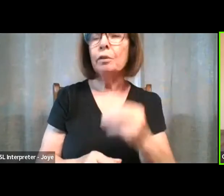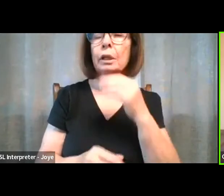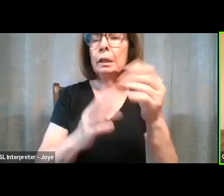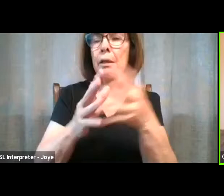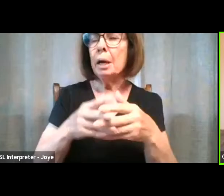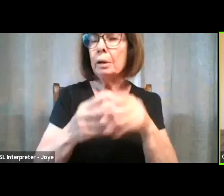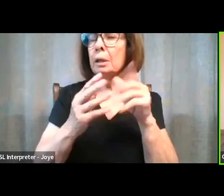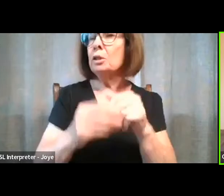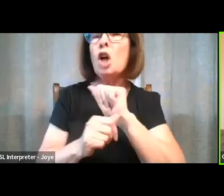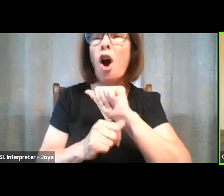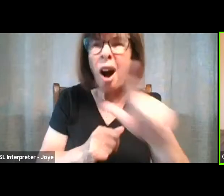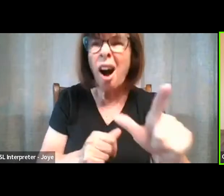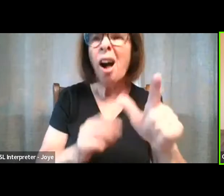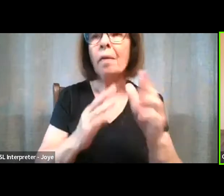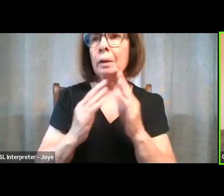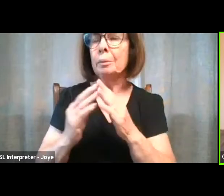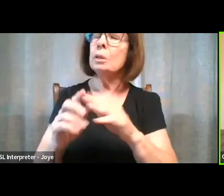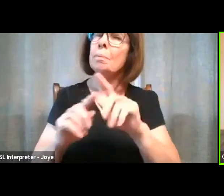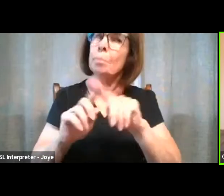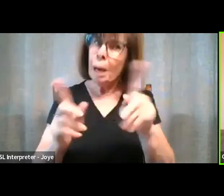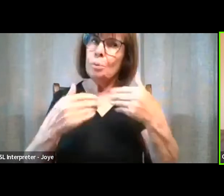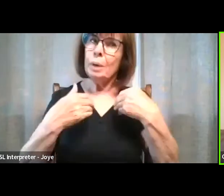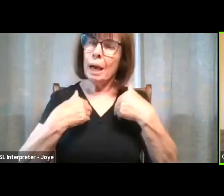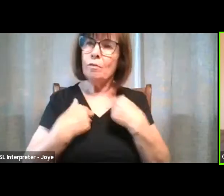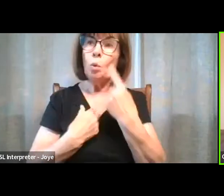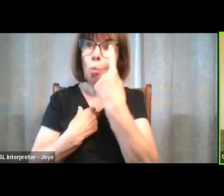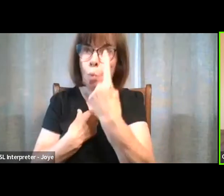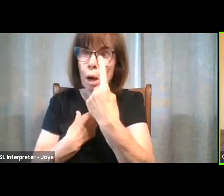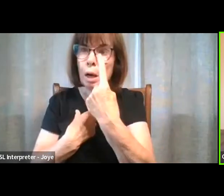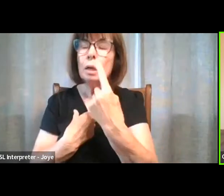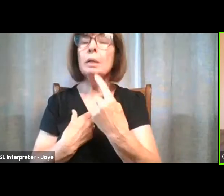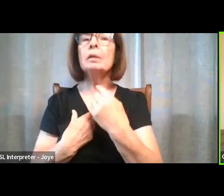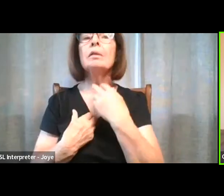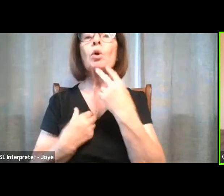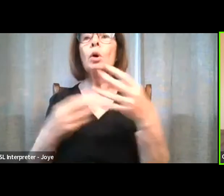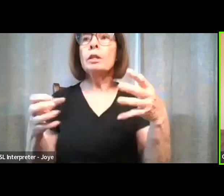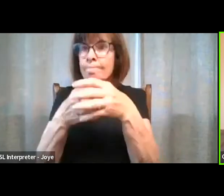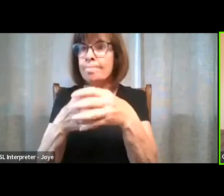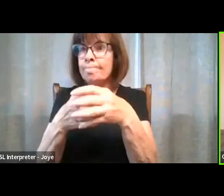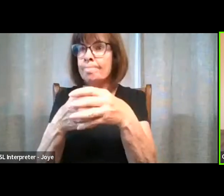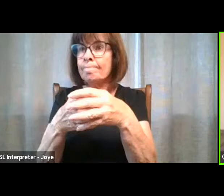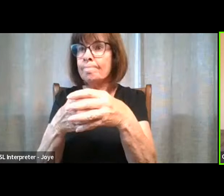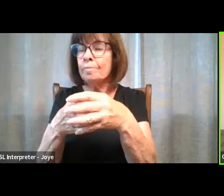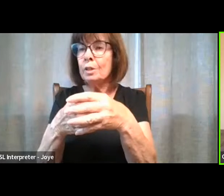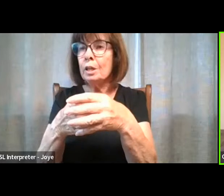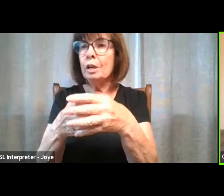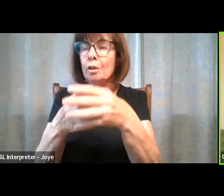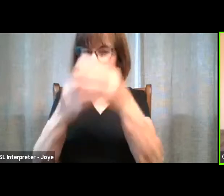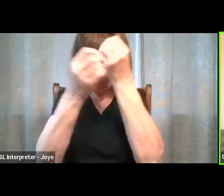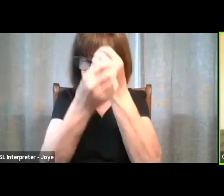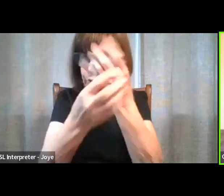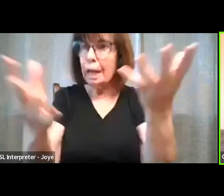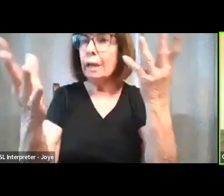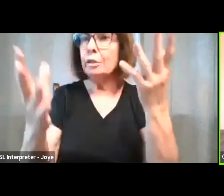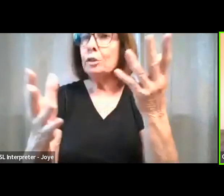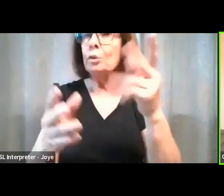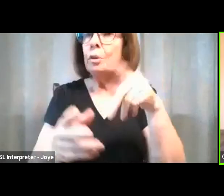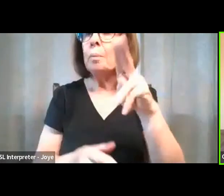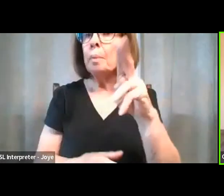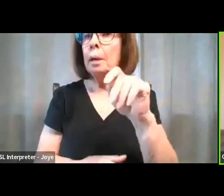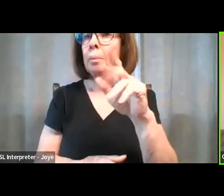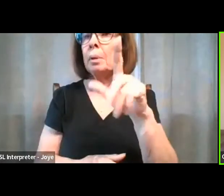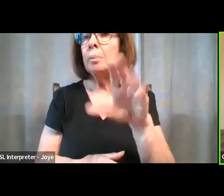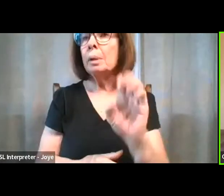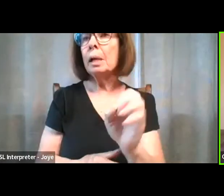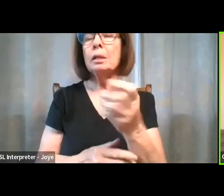singular voice, right, that is utilized as an entity to message to the public health department, to the board